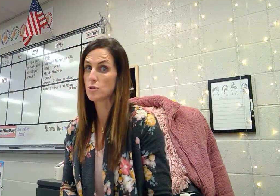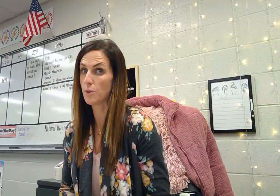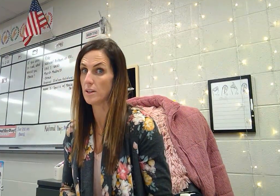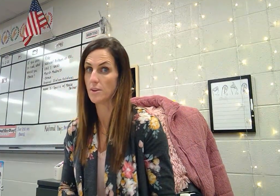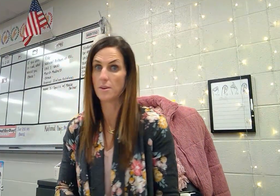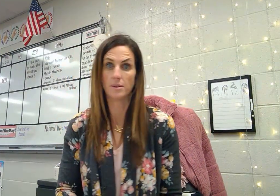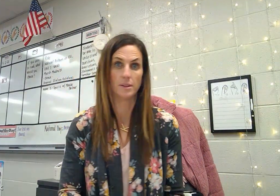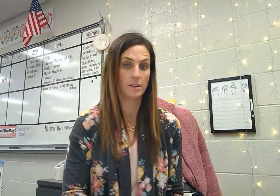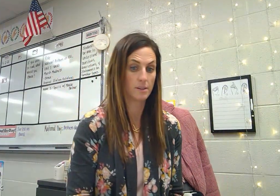between,